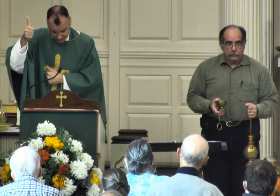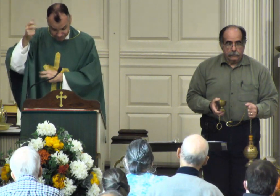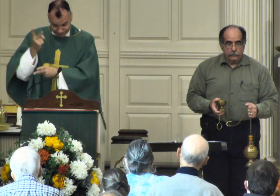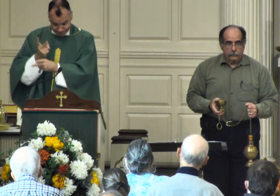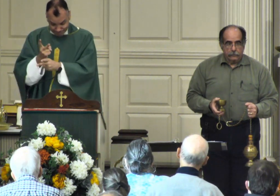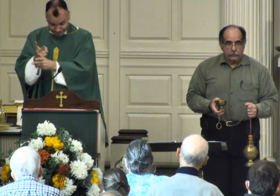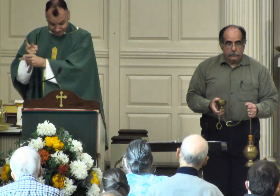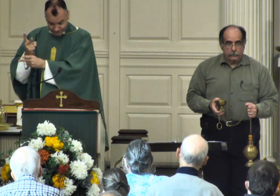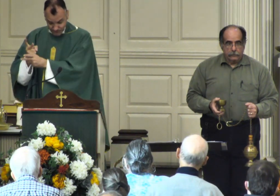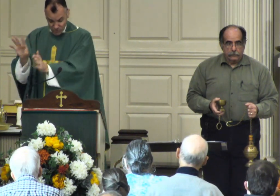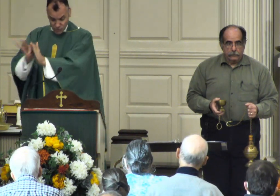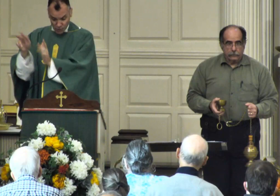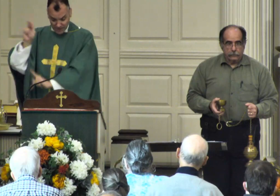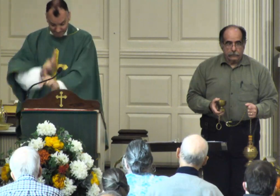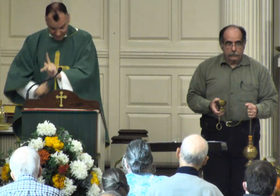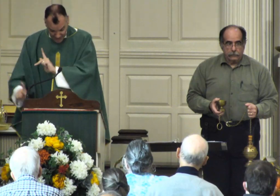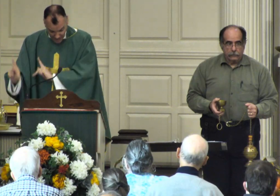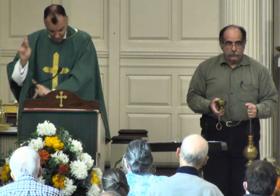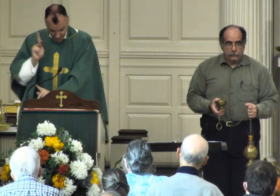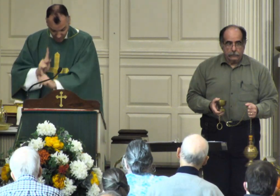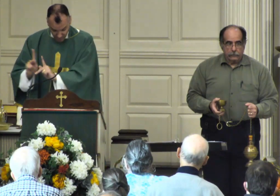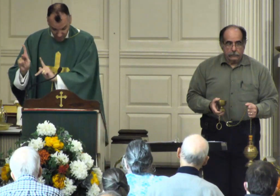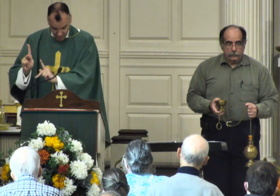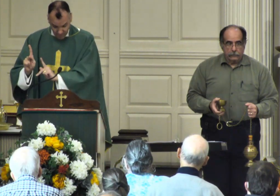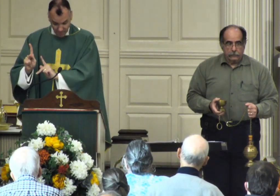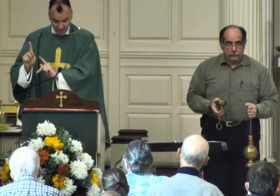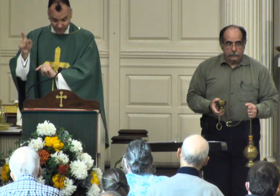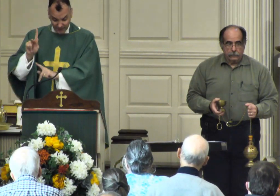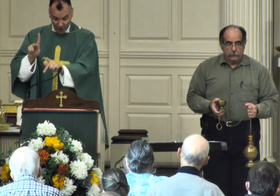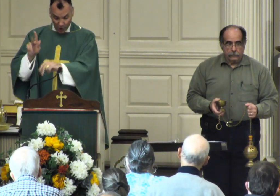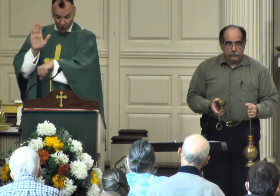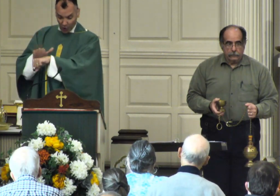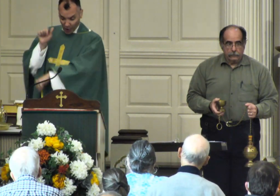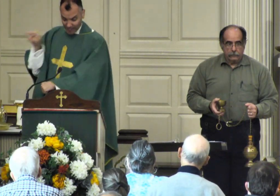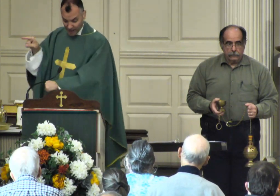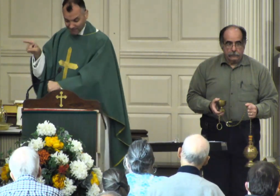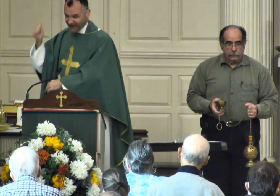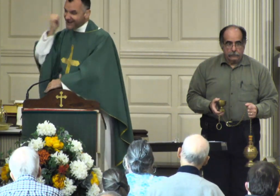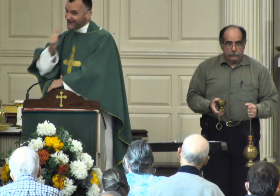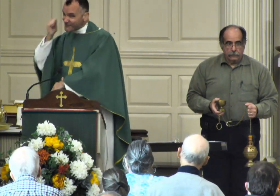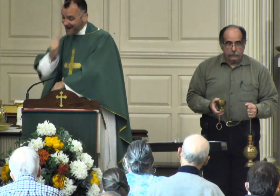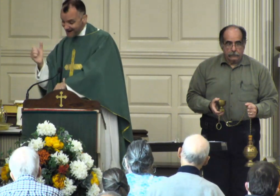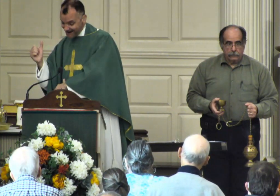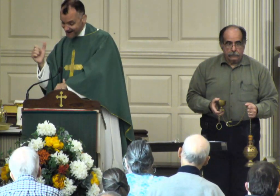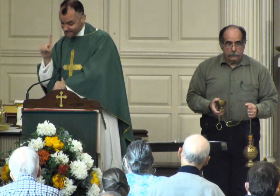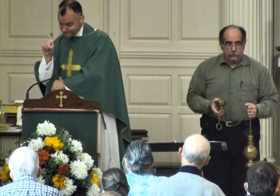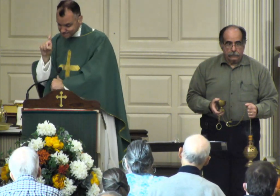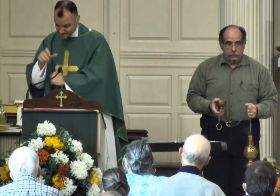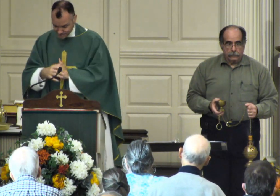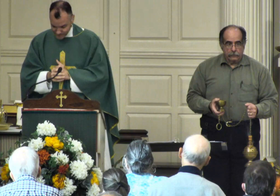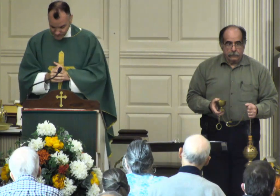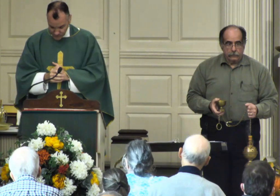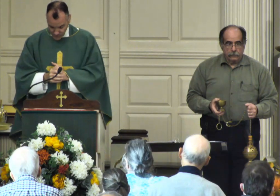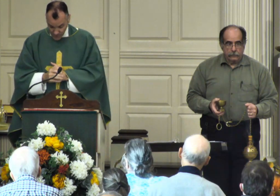God secure the rights of his chosen ones who call out to him day and night?